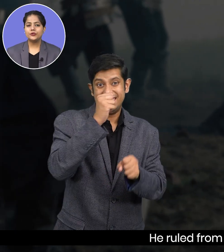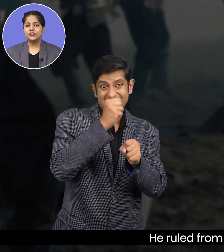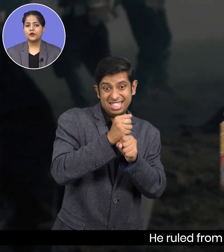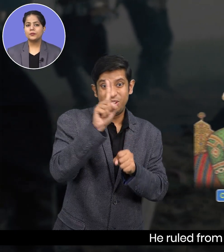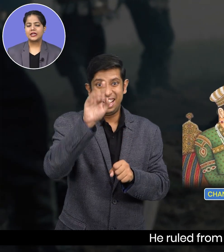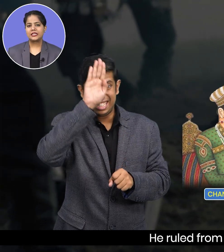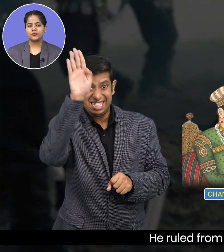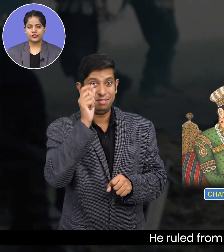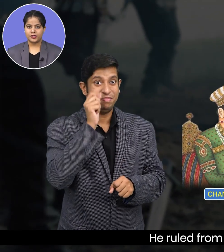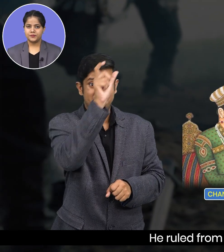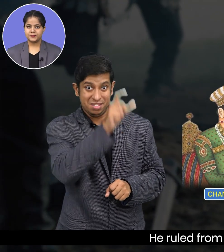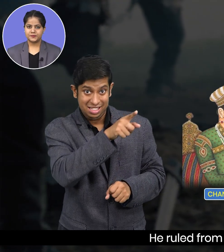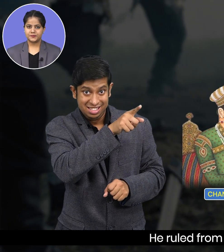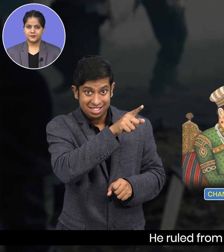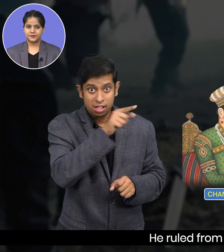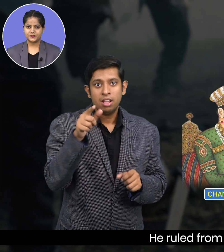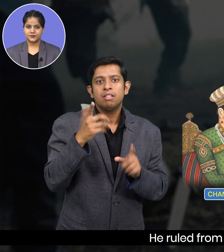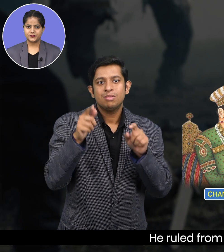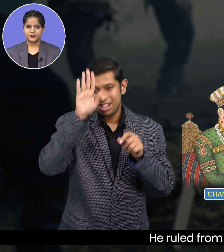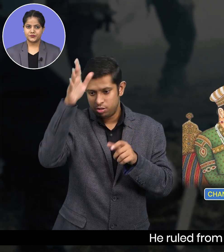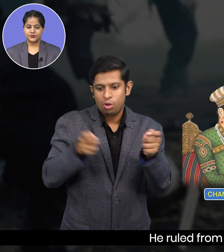He ruled from Patliputra,